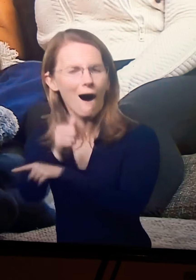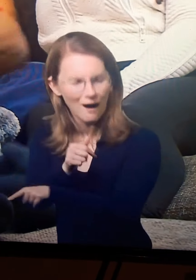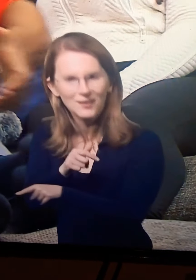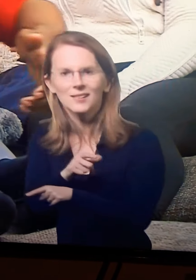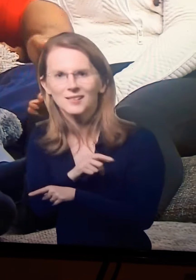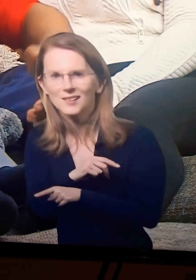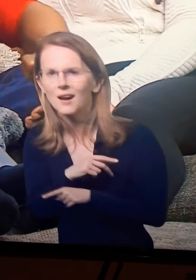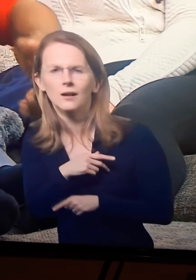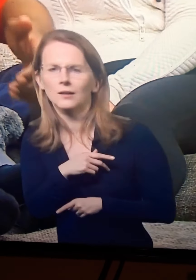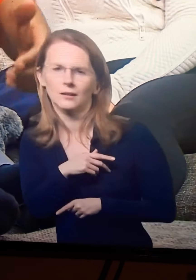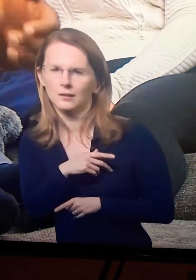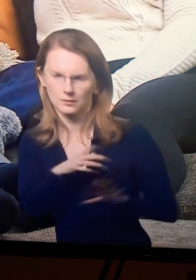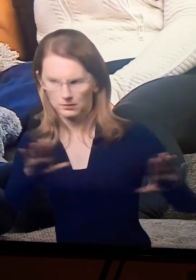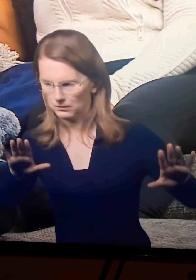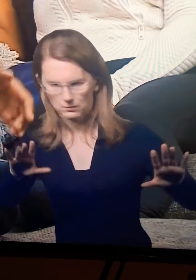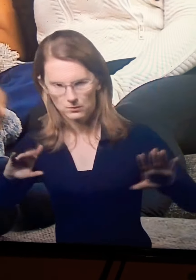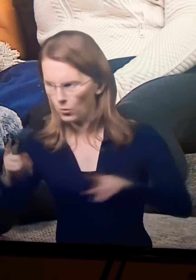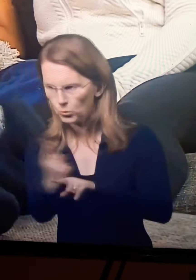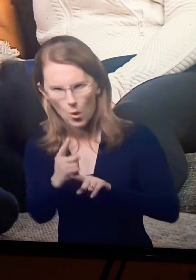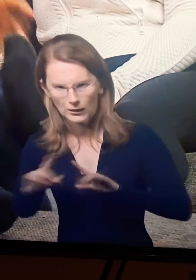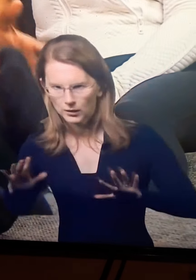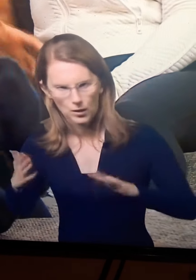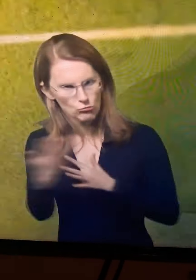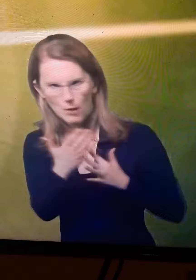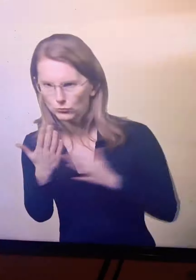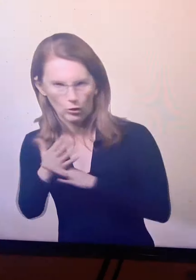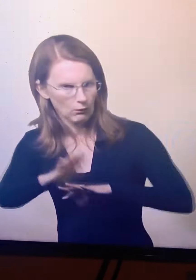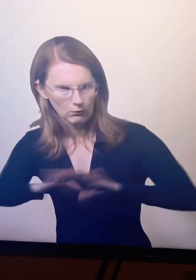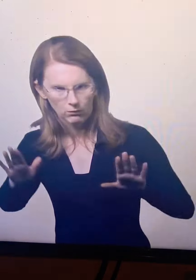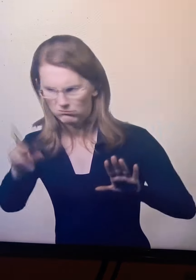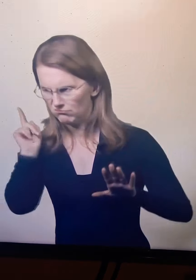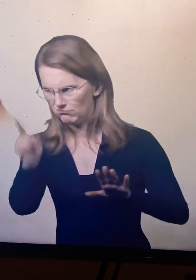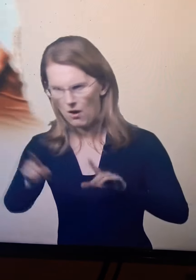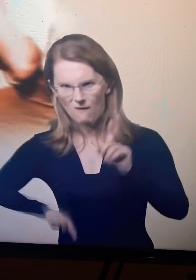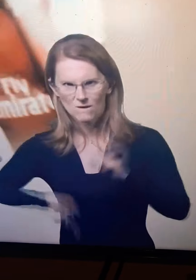now. Football's on. Let's go.